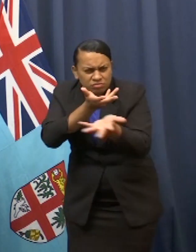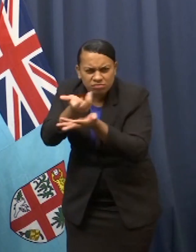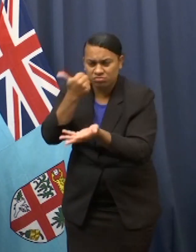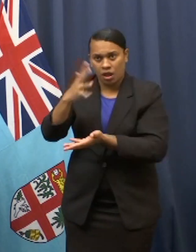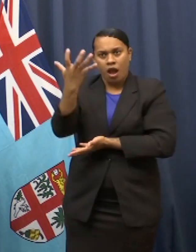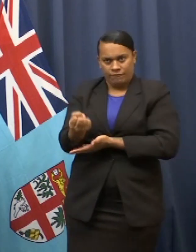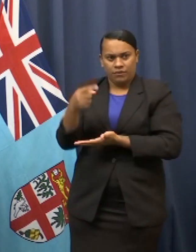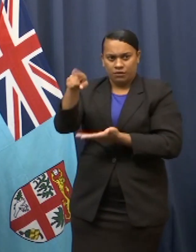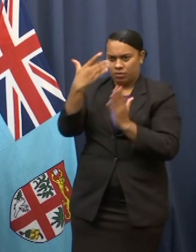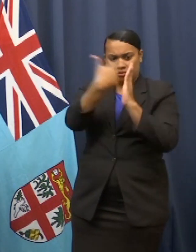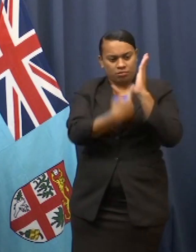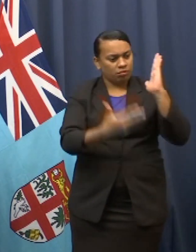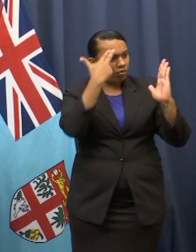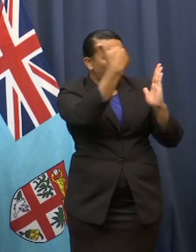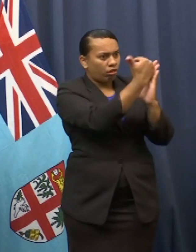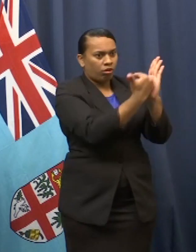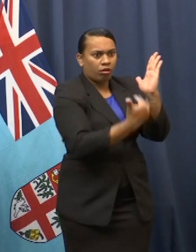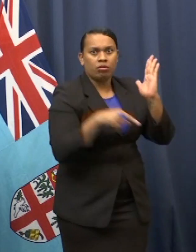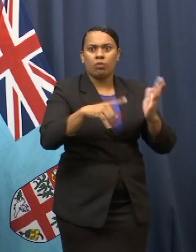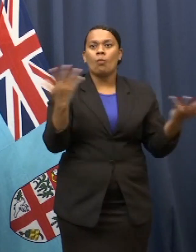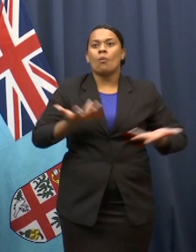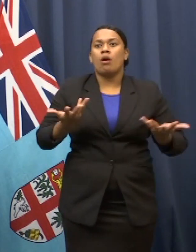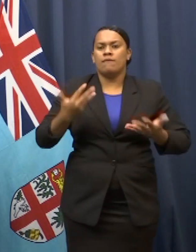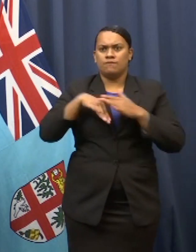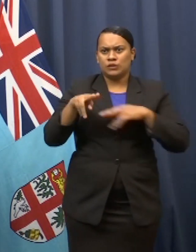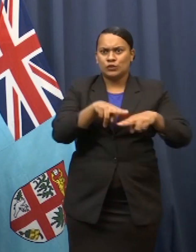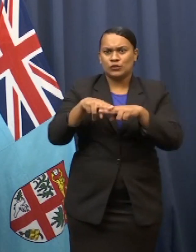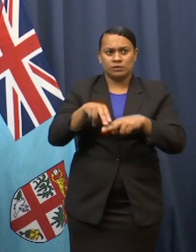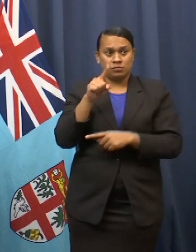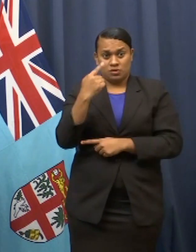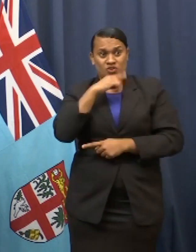and locations. Of the 359 passengers and crew,